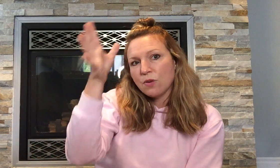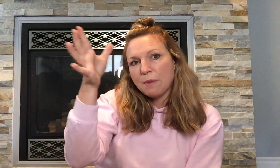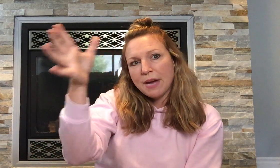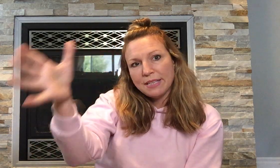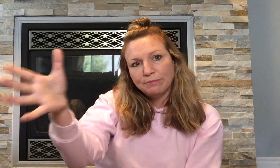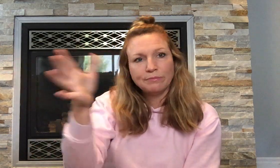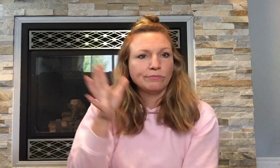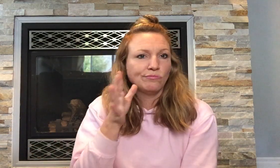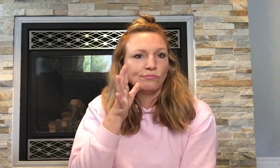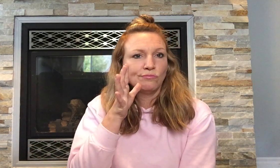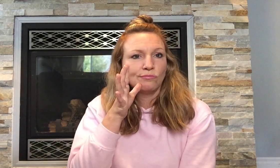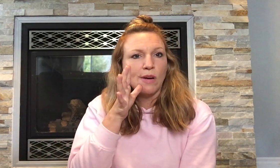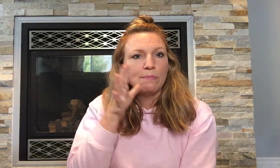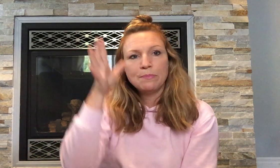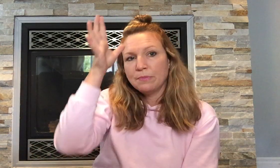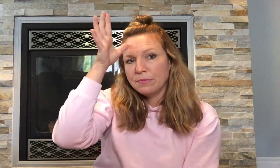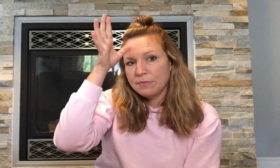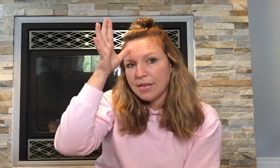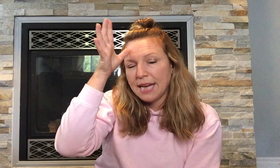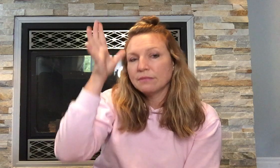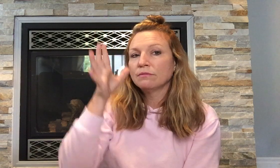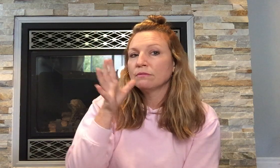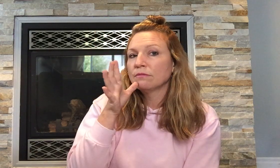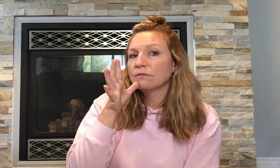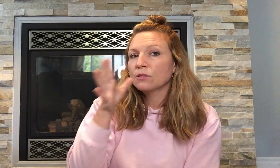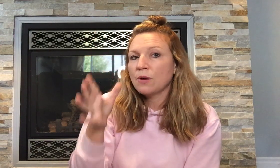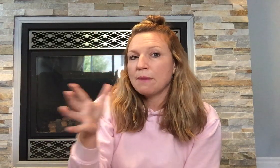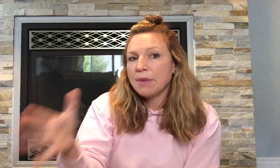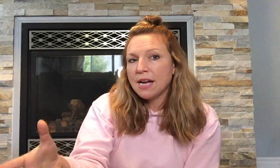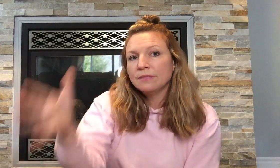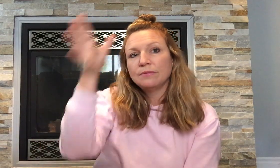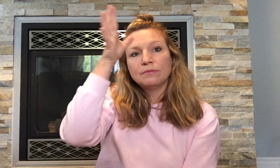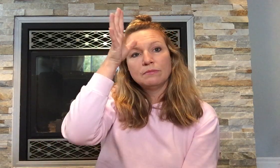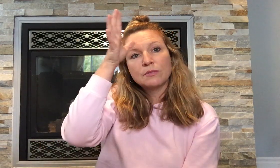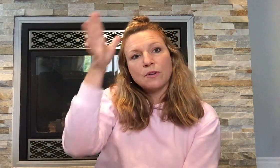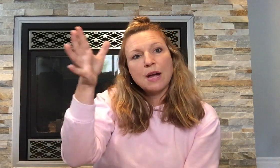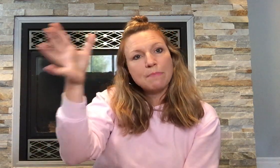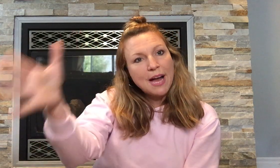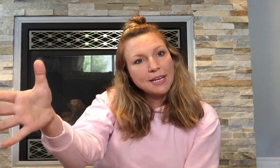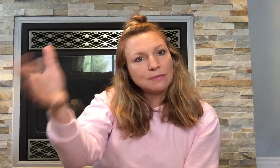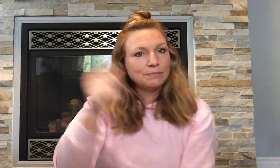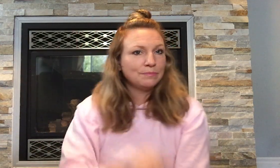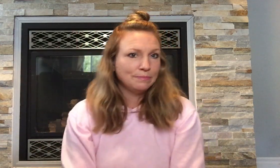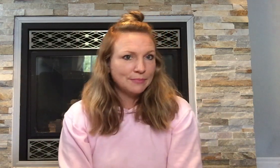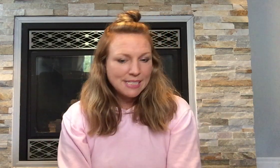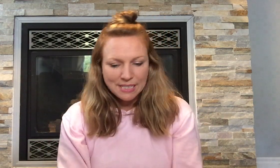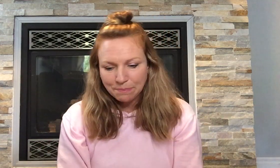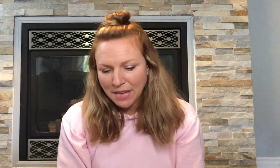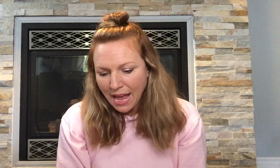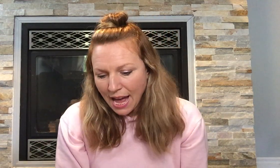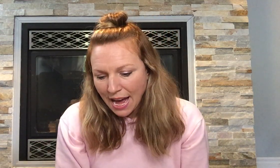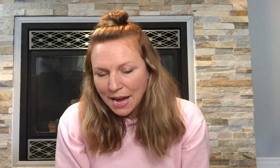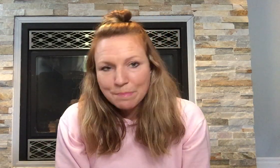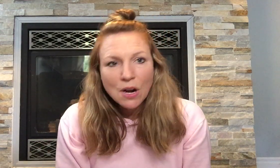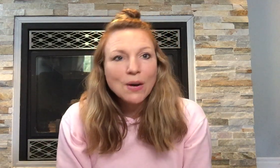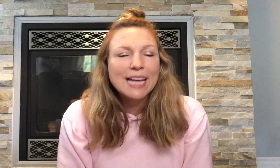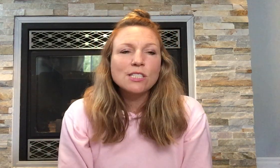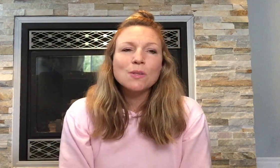Grandpa, mom, dad, grandma, grandpa. Easy. Okay, so then